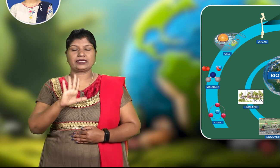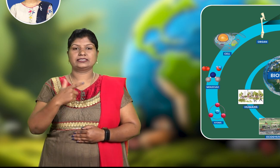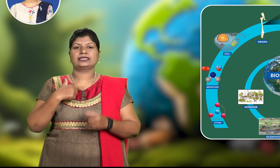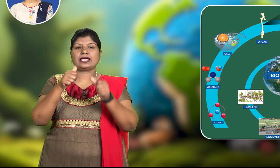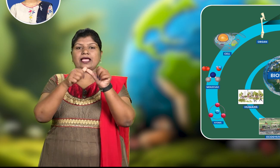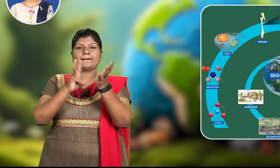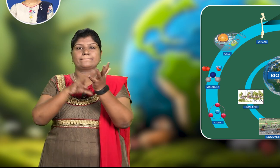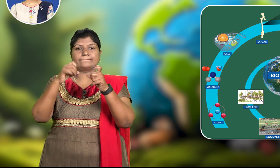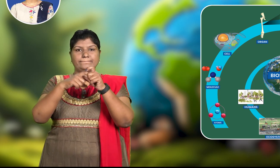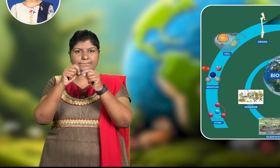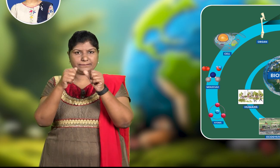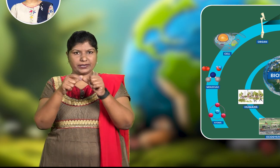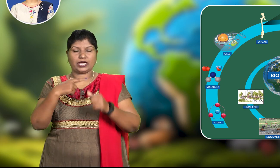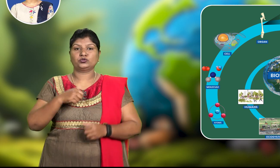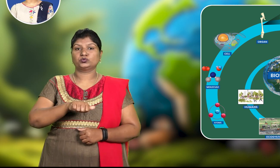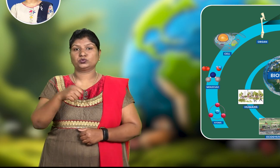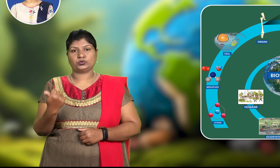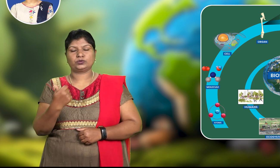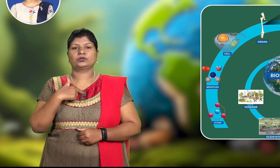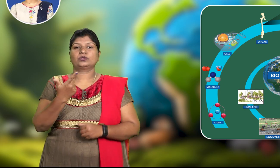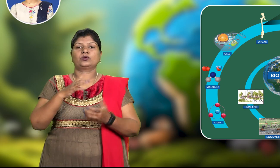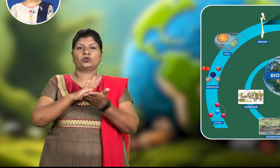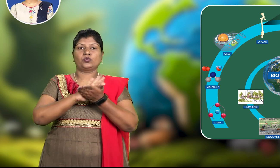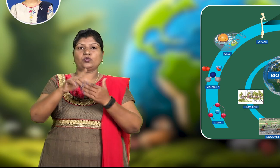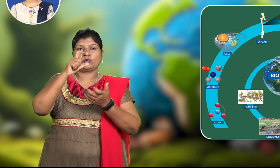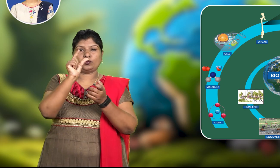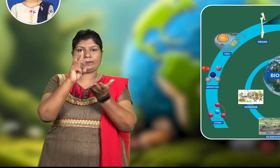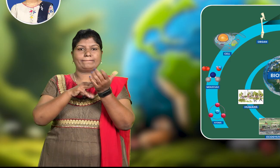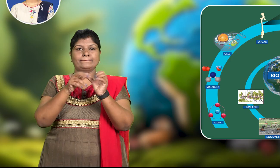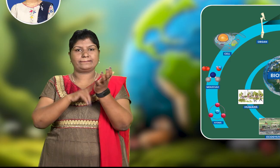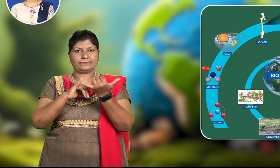humans, and from microscopic bacteria